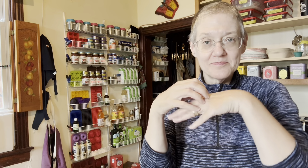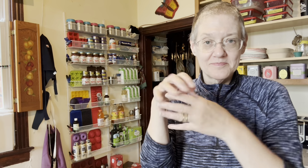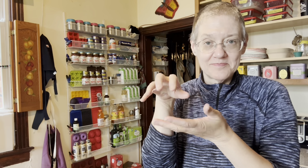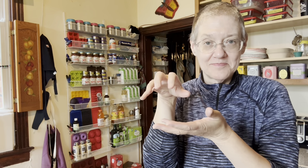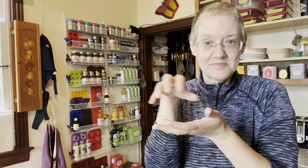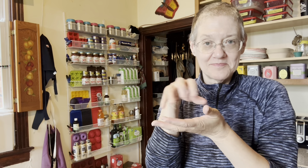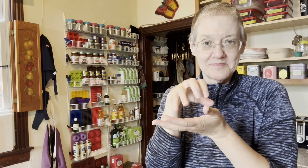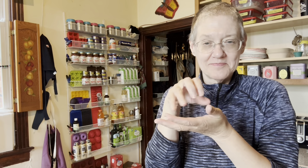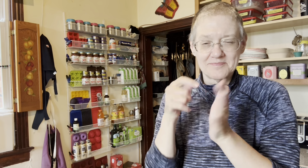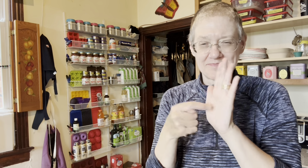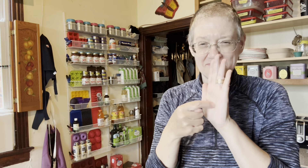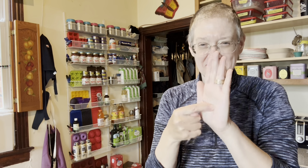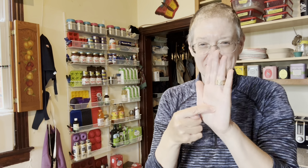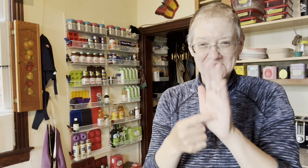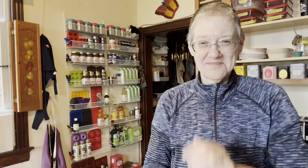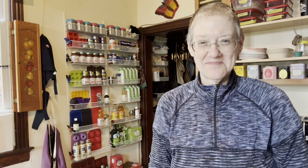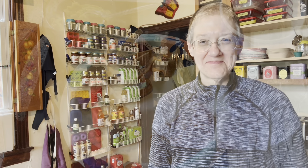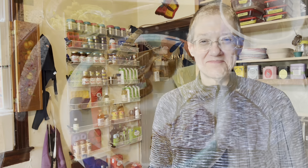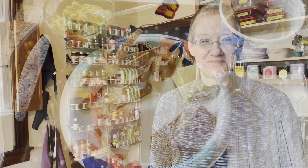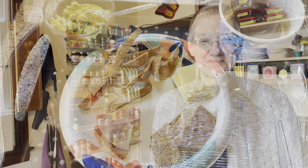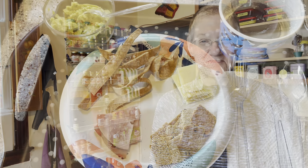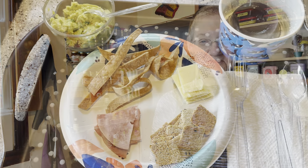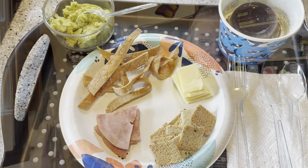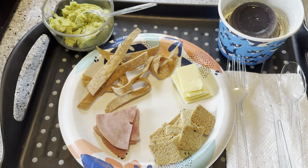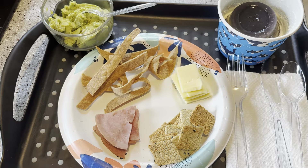grape gelatine. Let me show you.